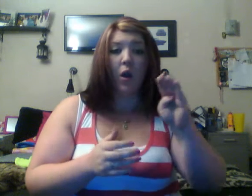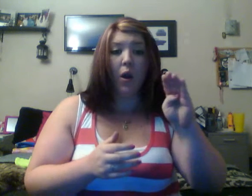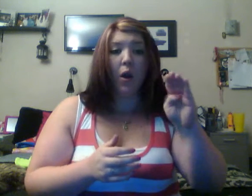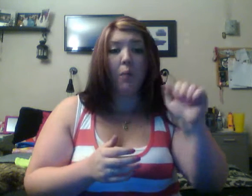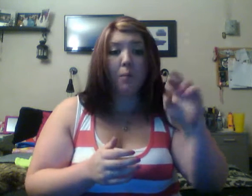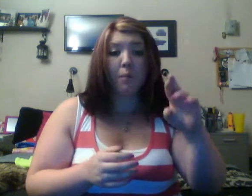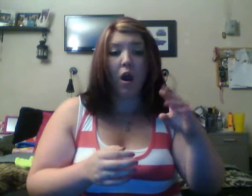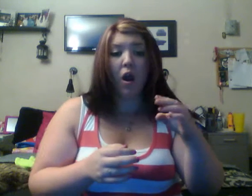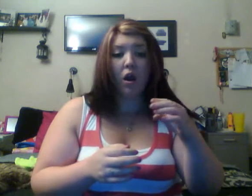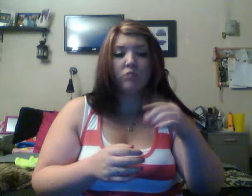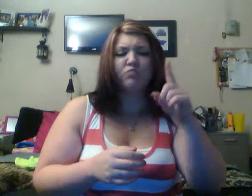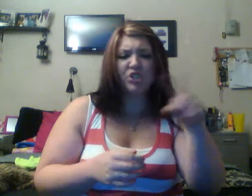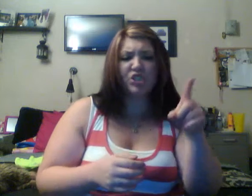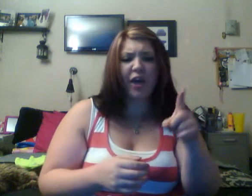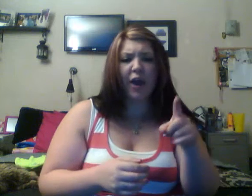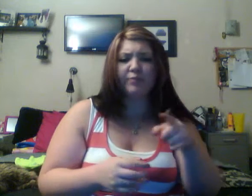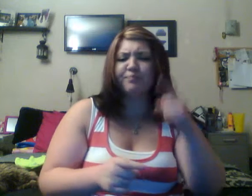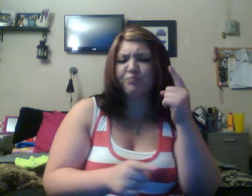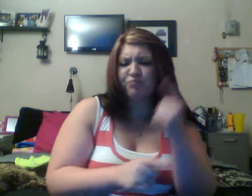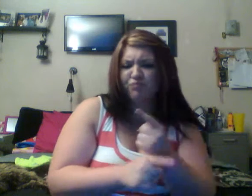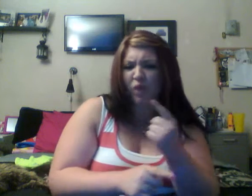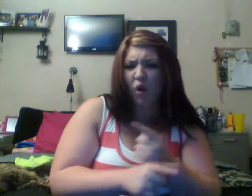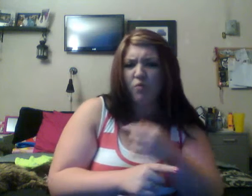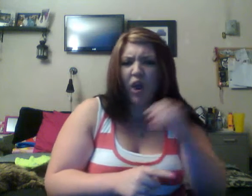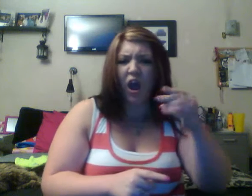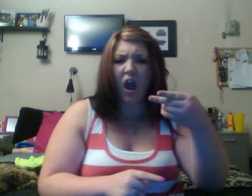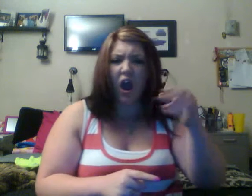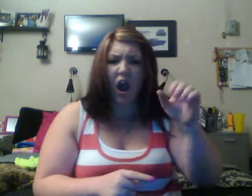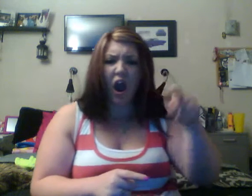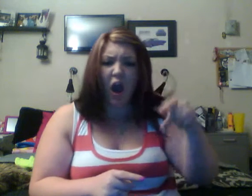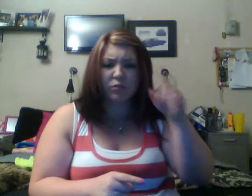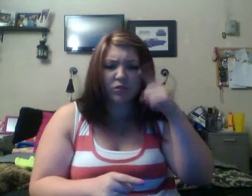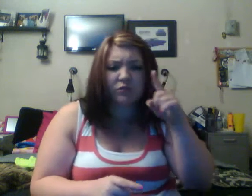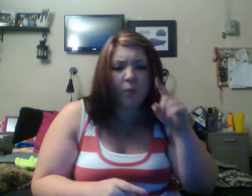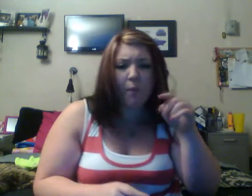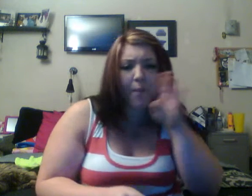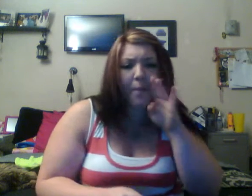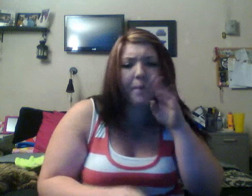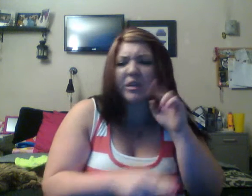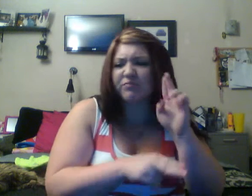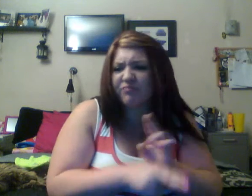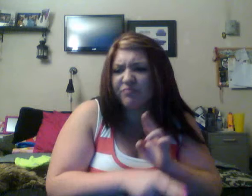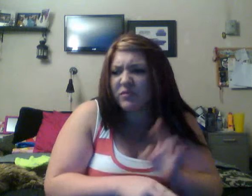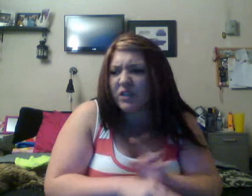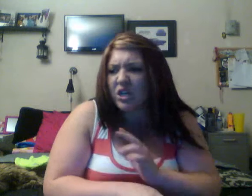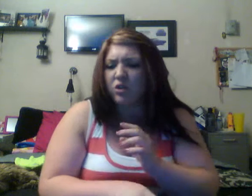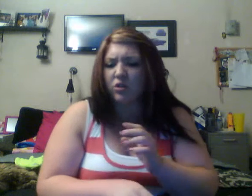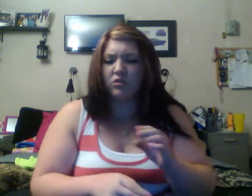were used to make the beer. He made sure that when the women delivered that the cartons or the cases were sealed tight so nothing